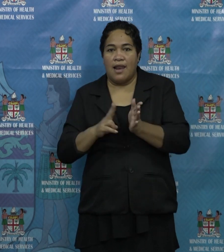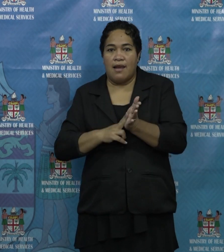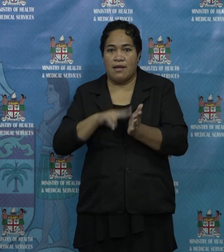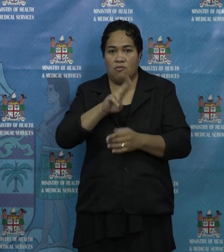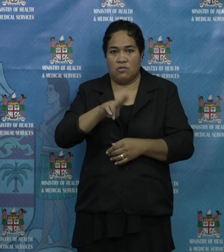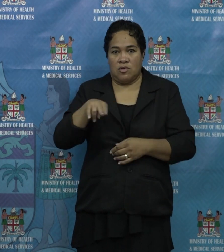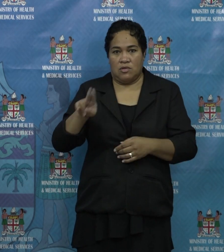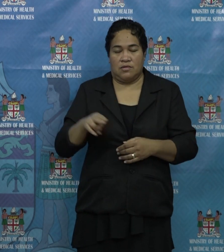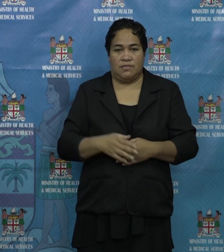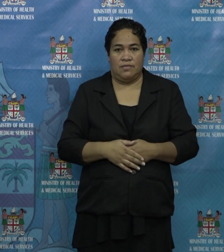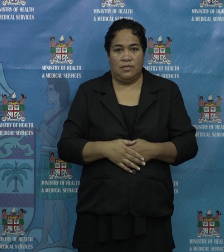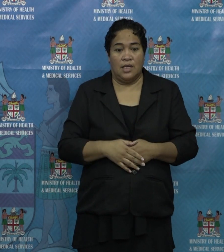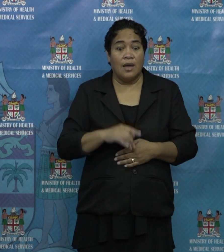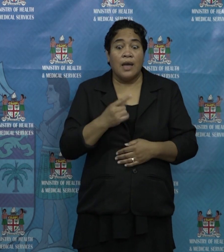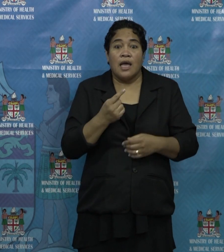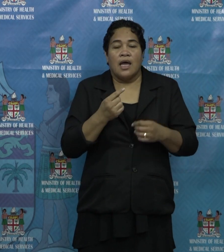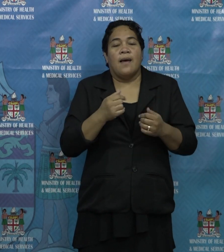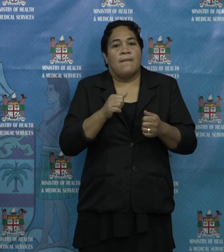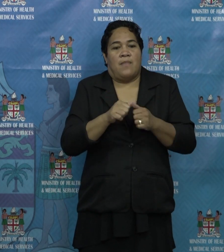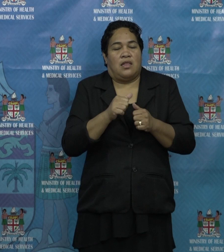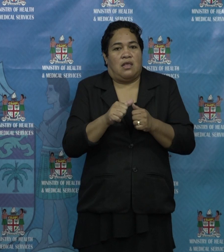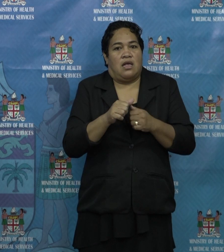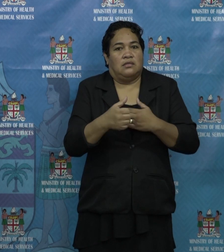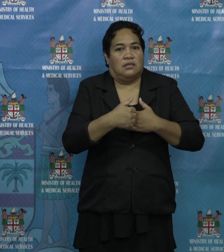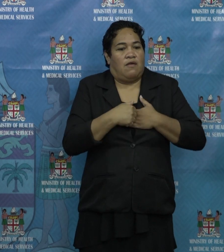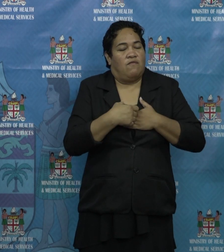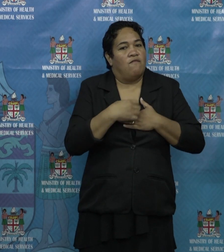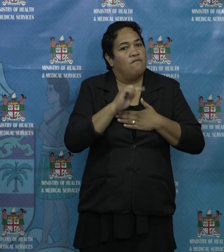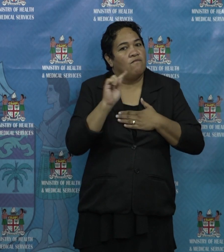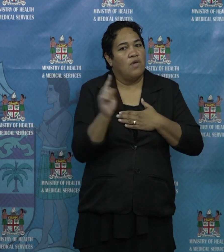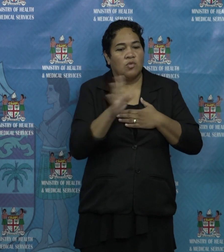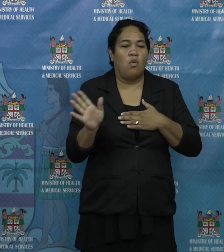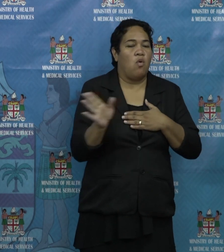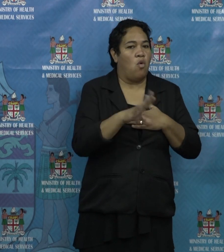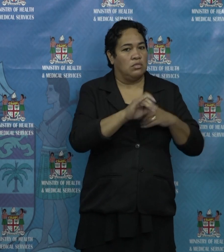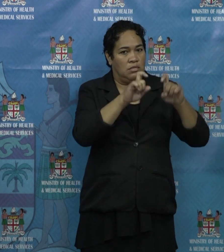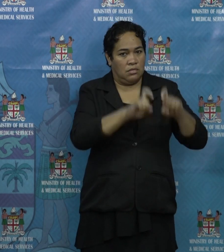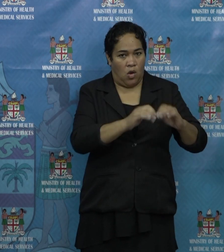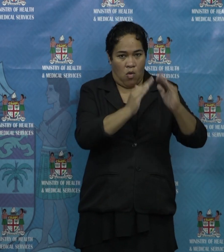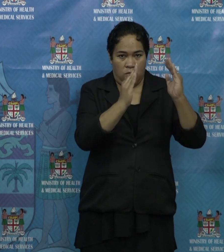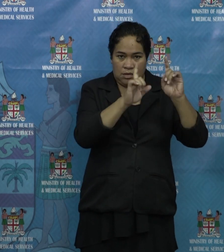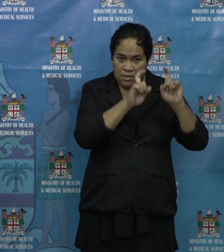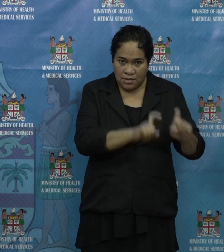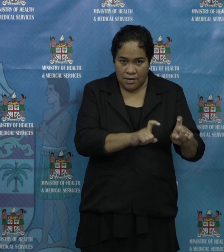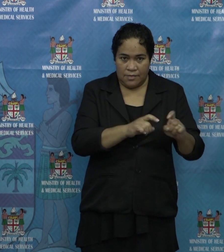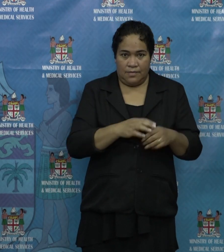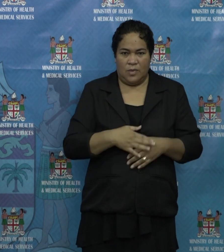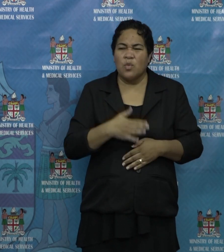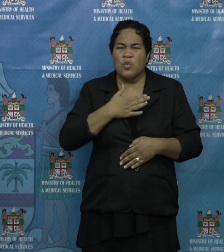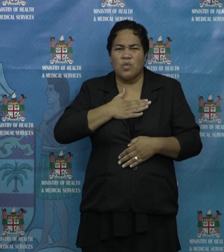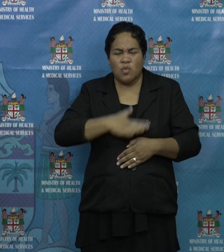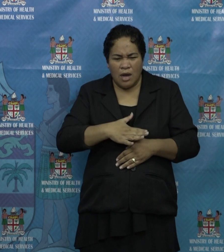much easier when we know everyone is securely at home. And until we have a clearer idea of the extent of transmission